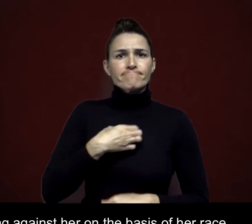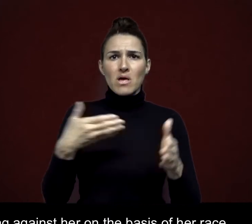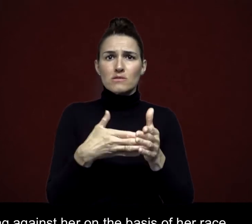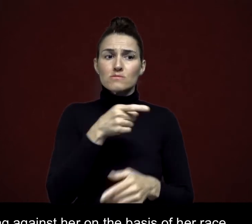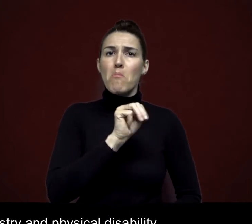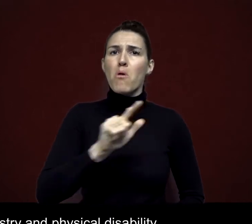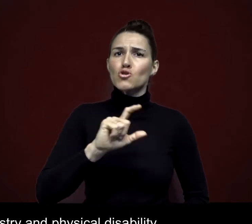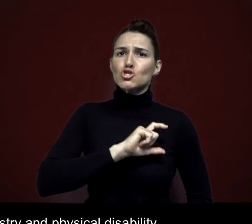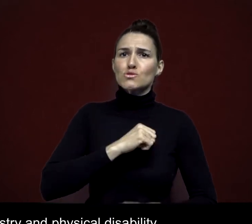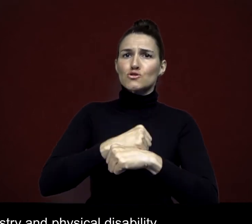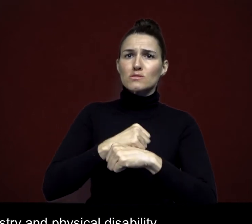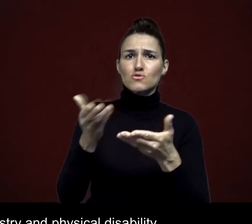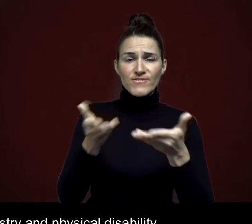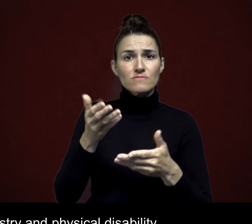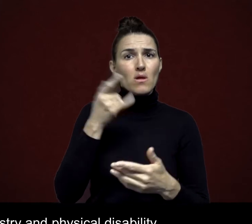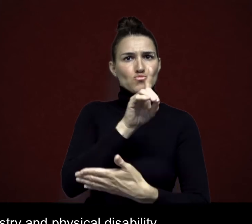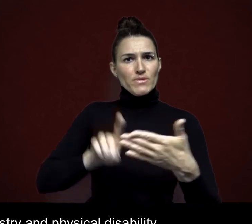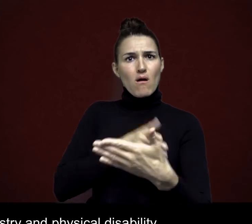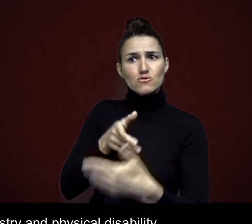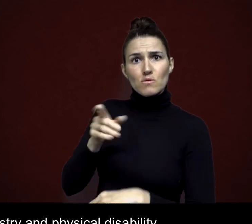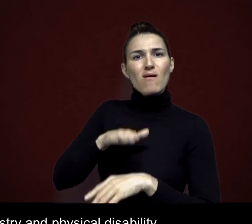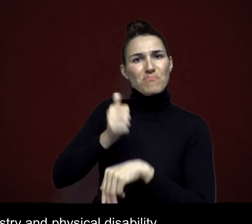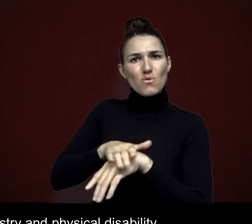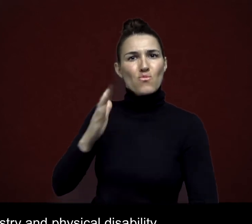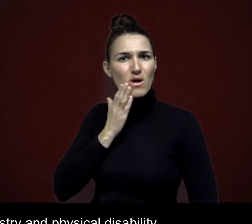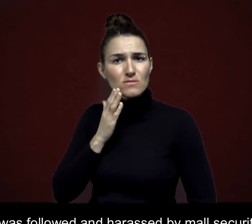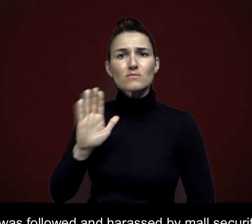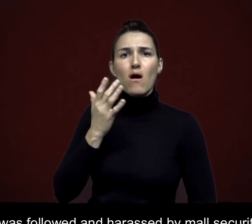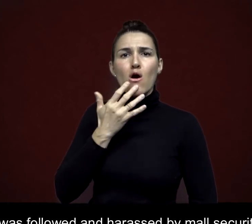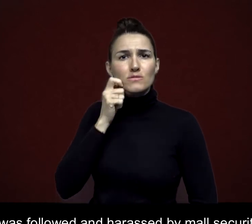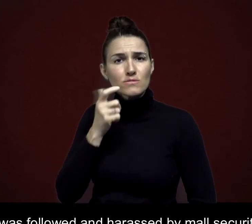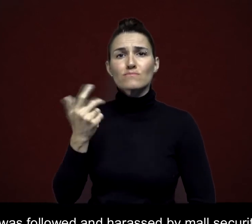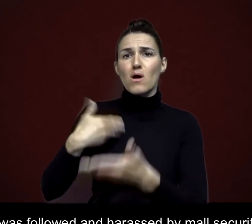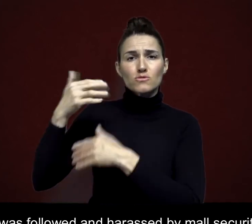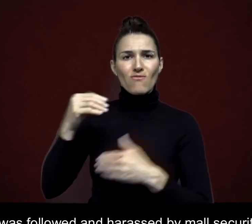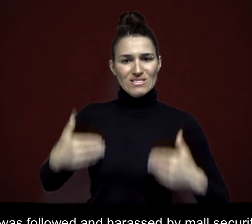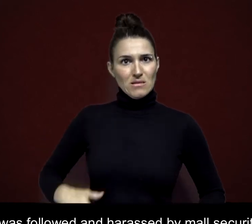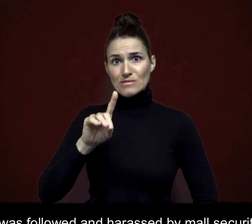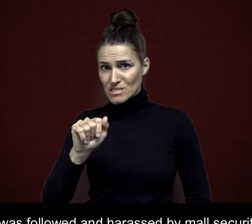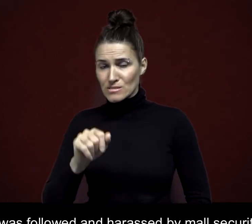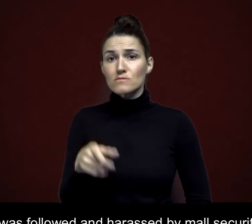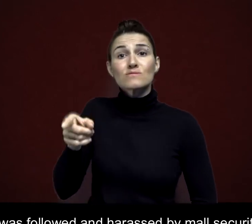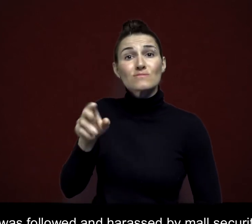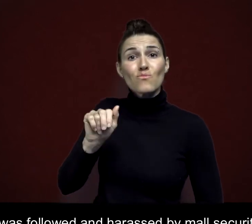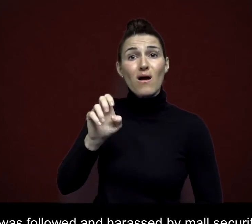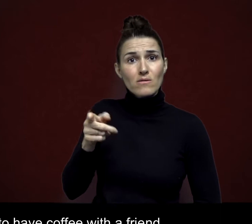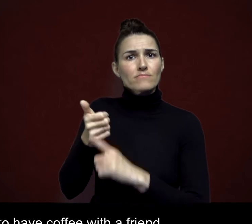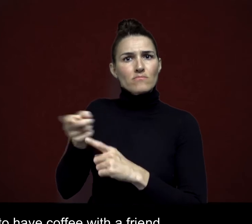race, color, ancestry, and physical disability. Ms. Raddick was followed and harassed by mall security while trying to have